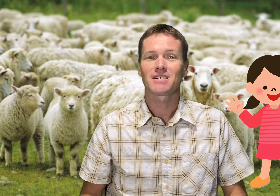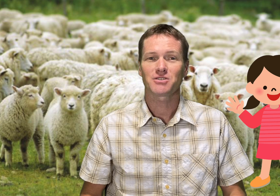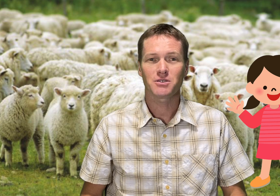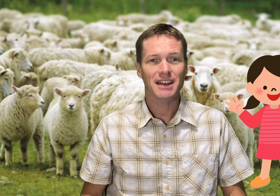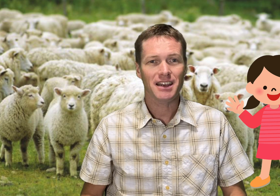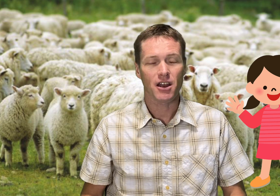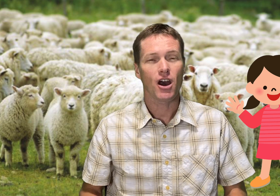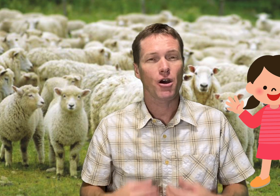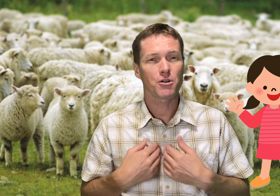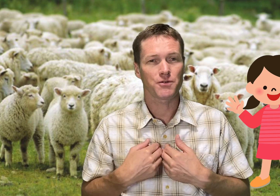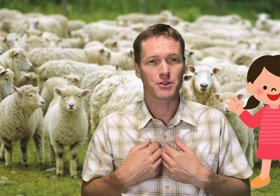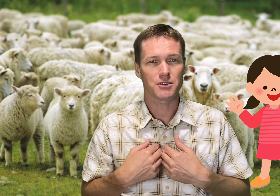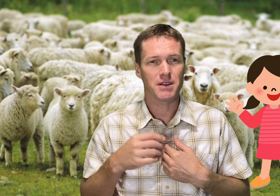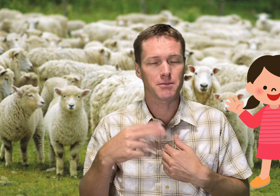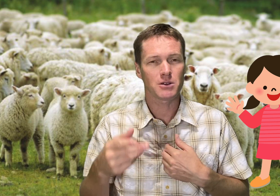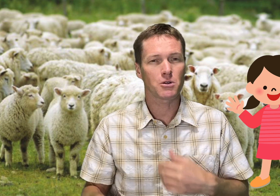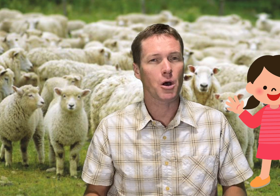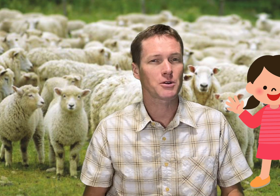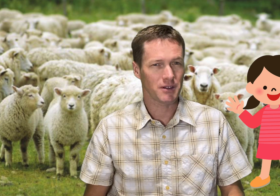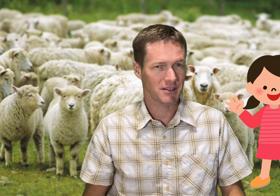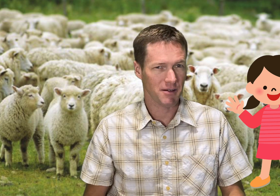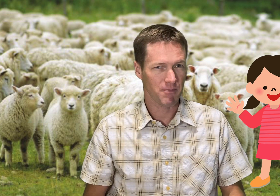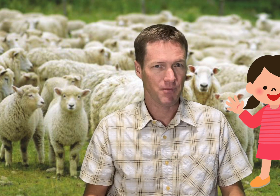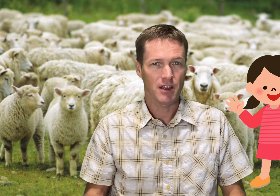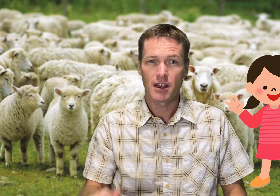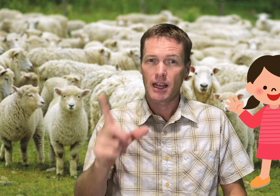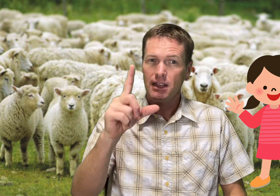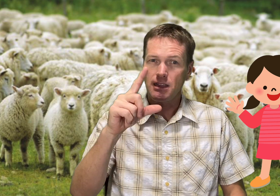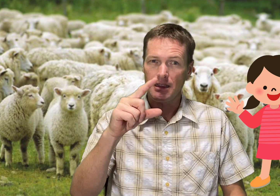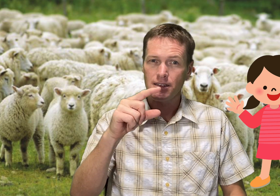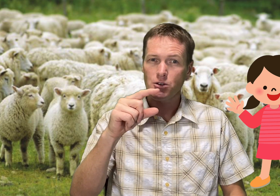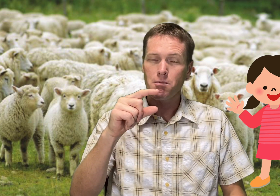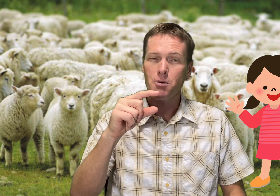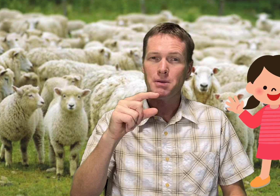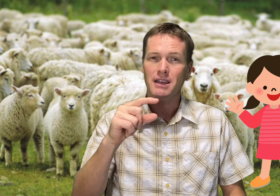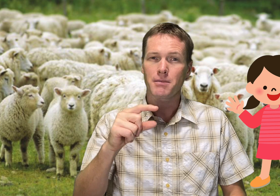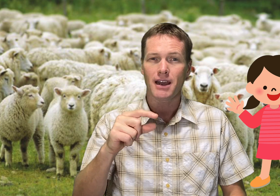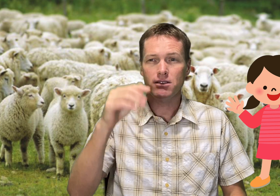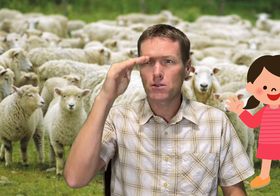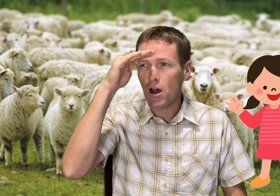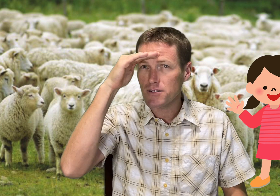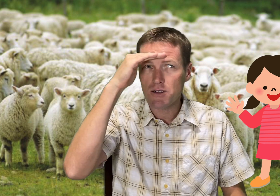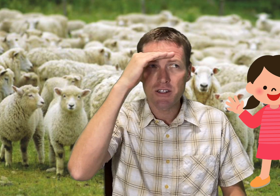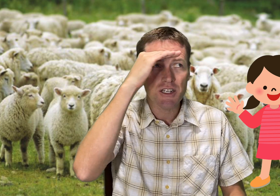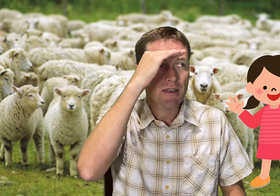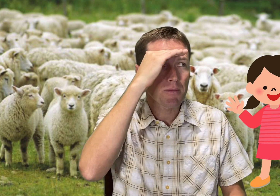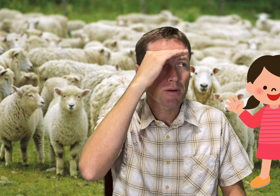Let's do that again. I'll go first, make them a little longer this time. Little Bo Peep has lost her sheep